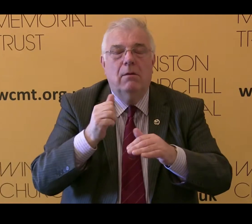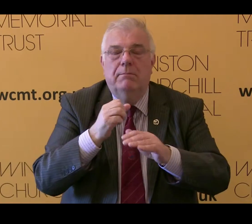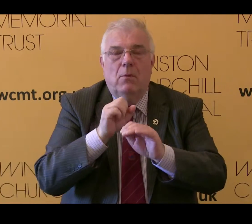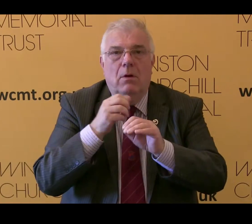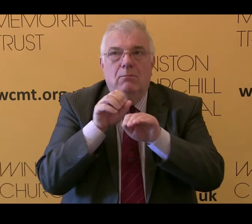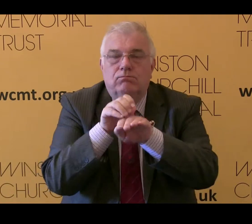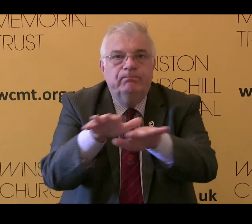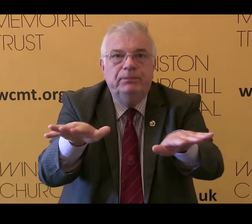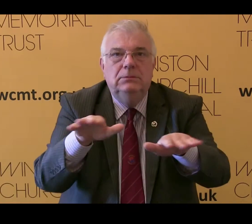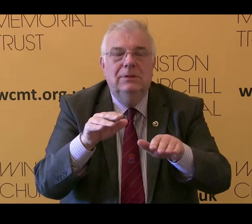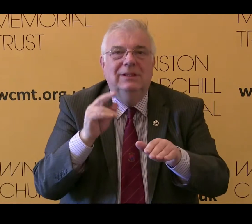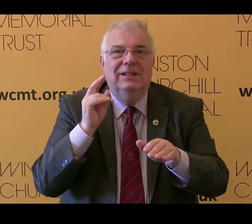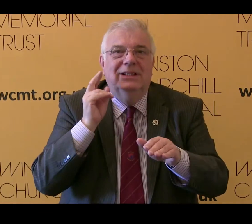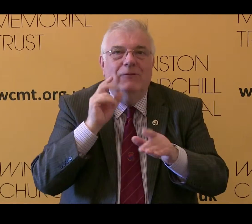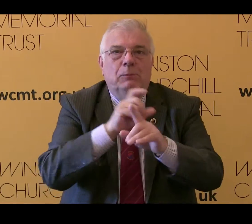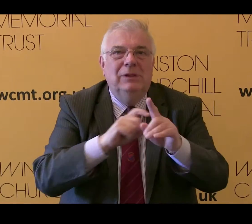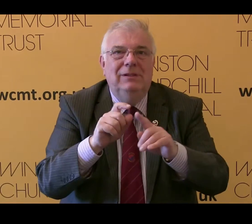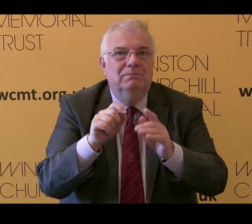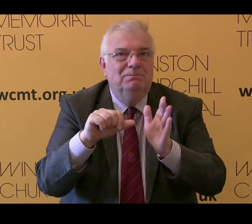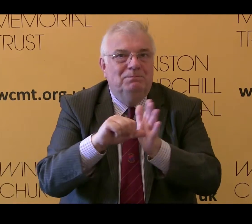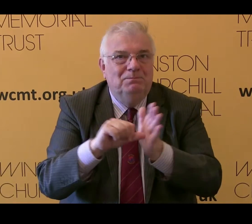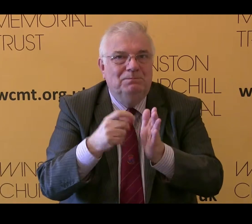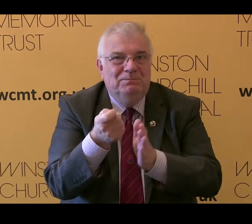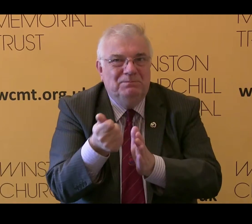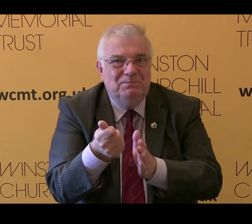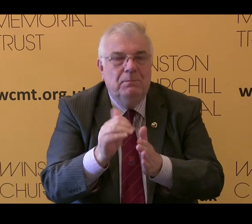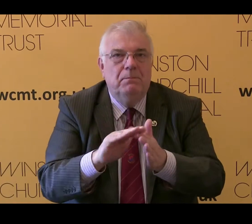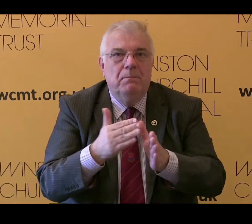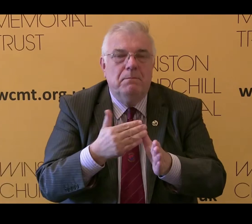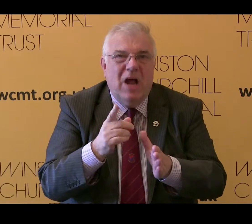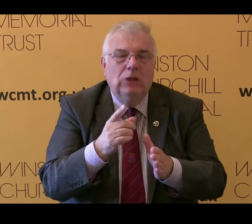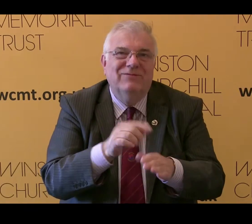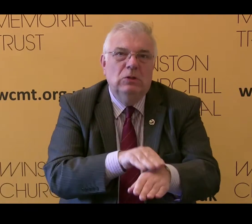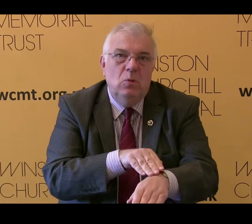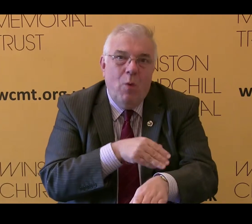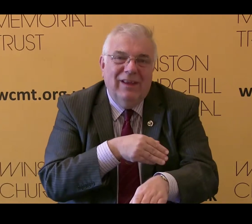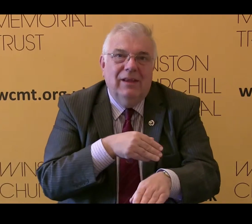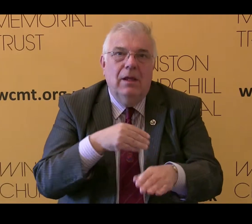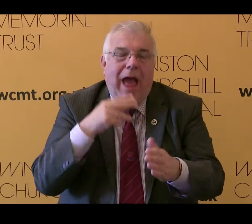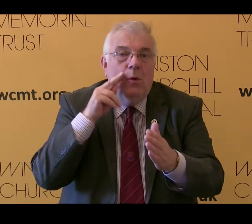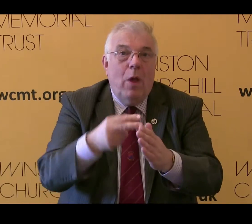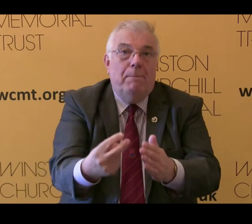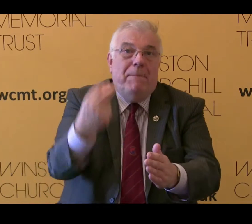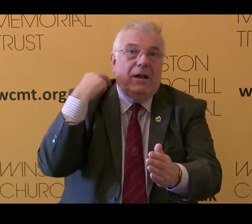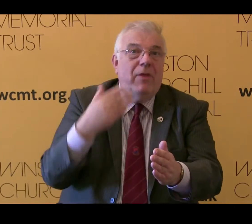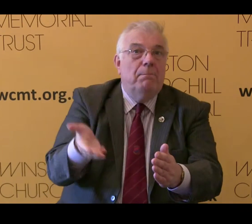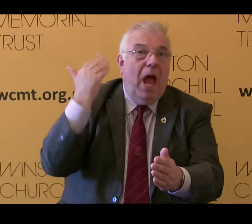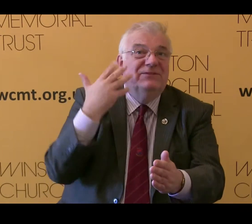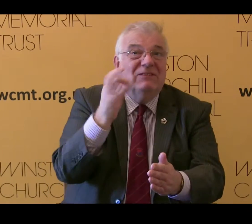it was difficult getting the word out to the deaf community because things were very slow. I think looking back over the last